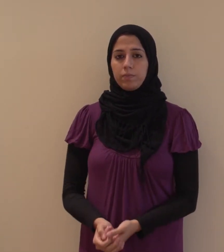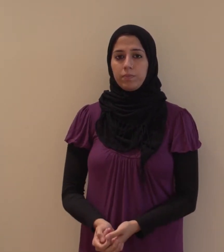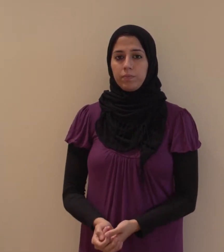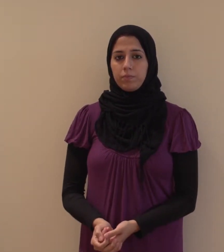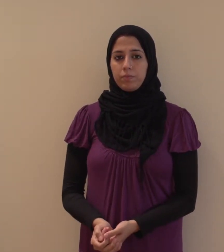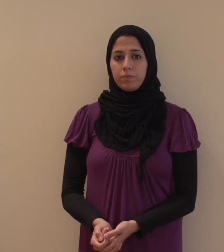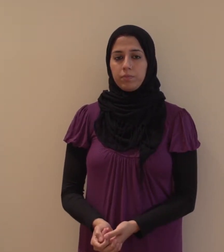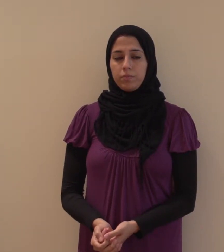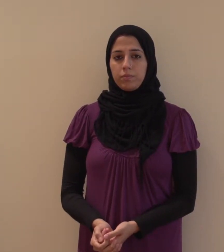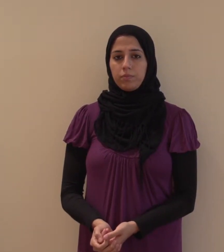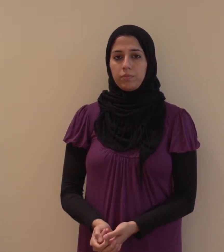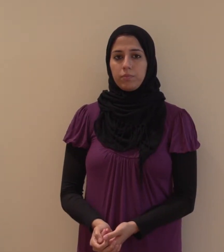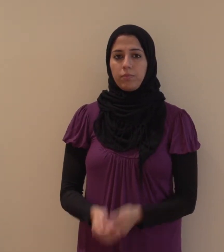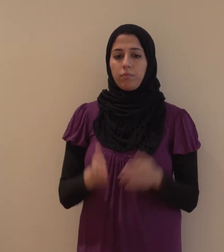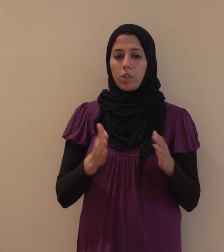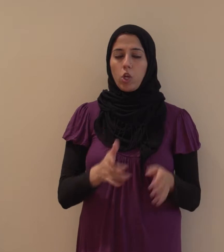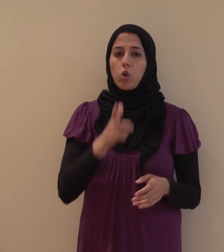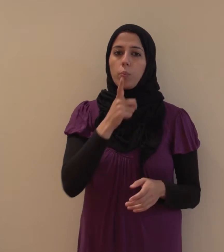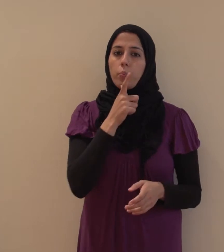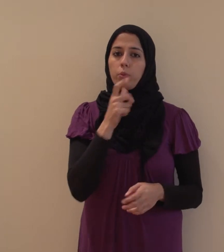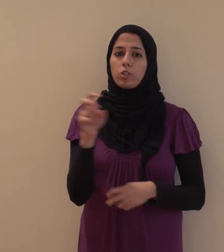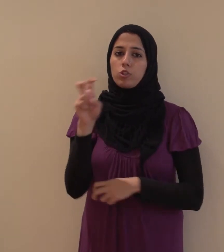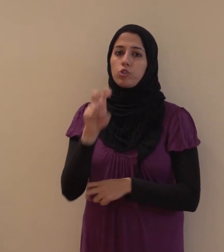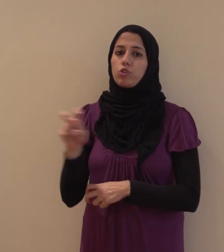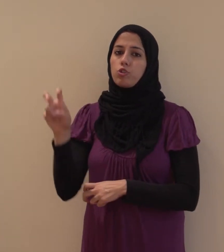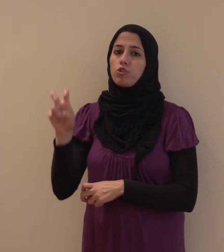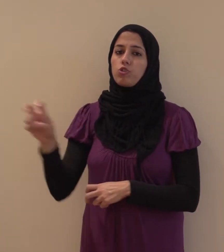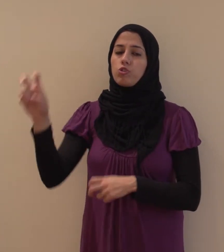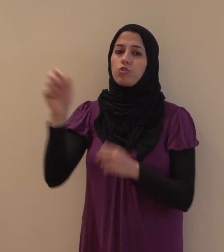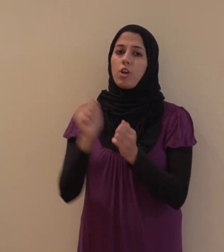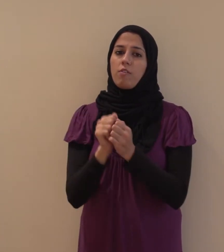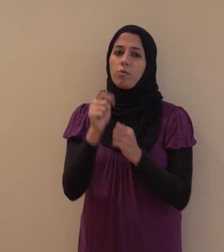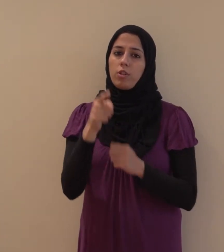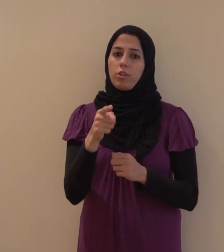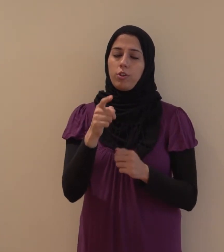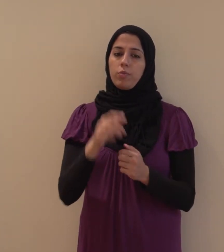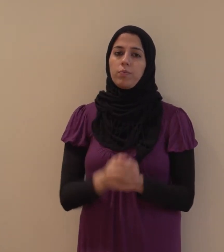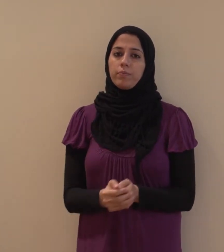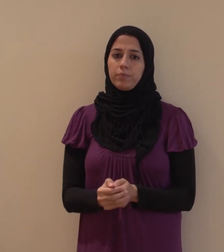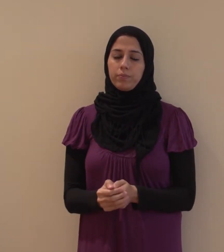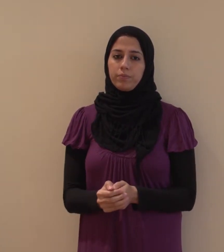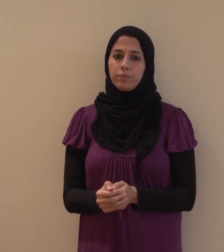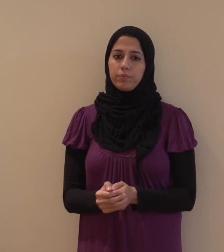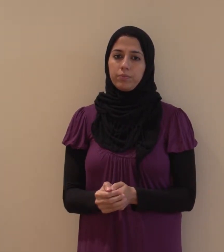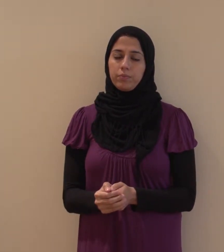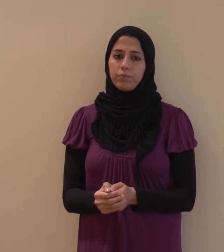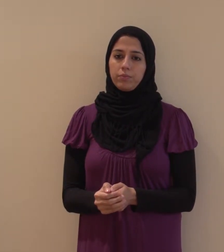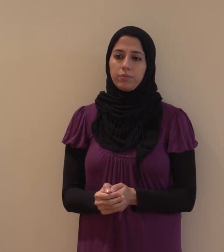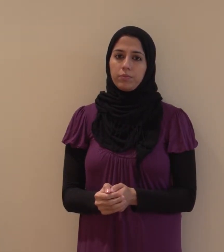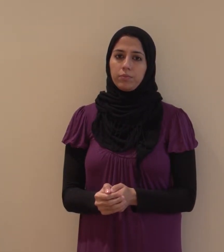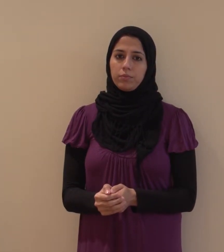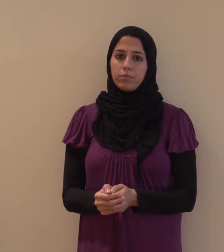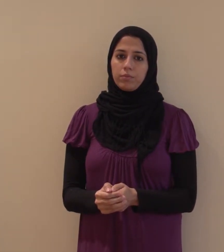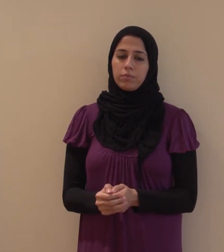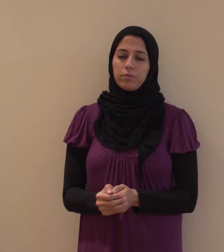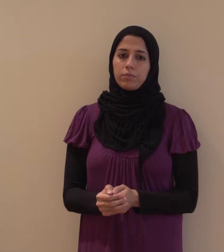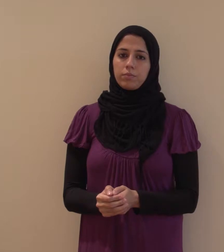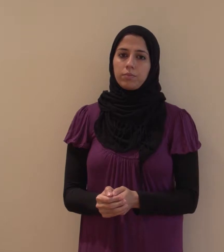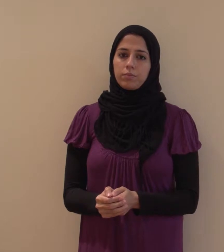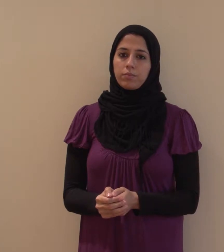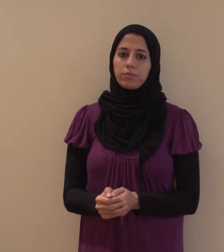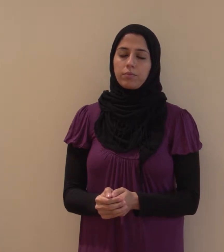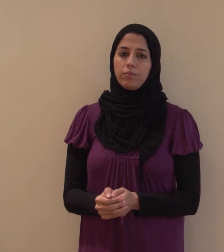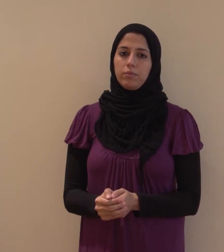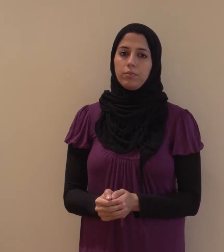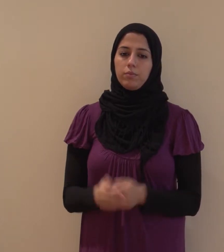is the one who is traveling with you. Your neighbor is the one who is with you, you know, in a meeting. So all these